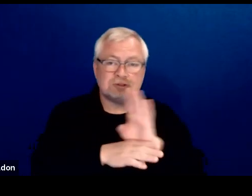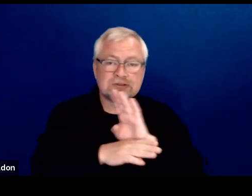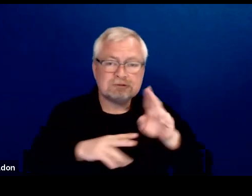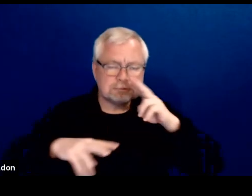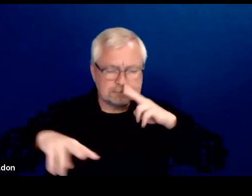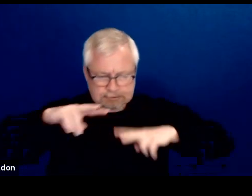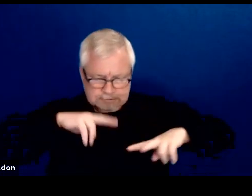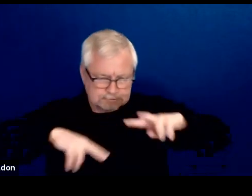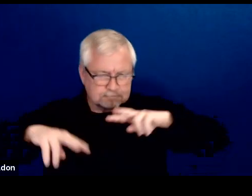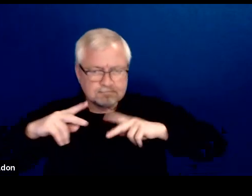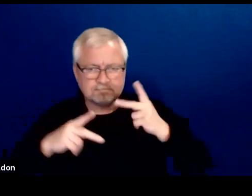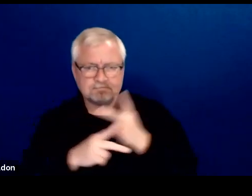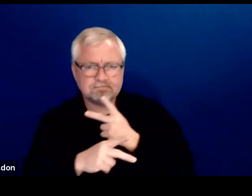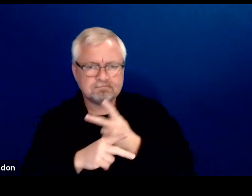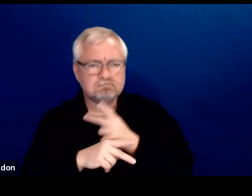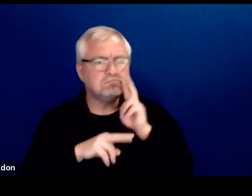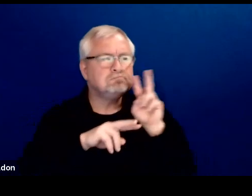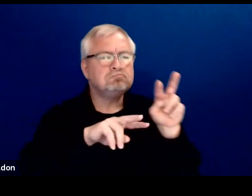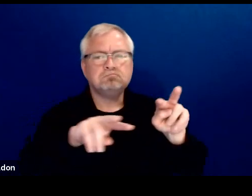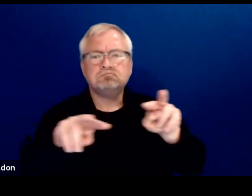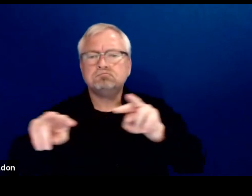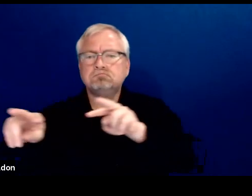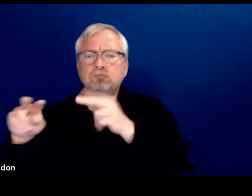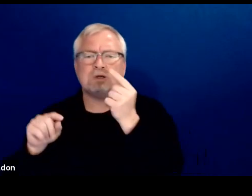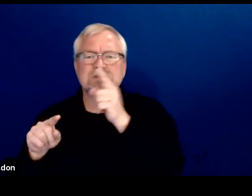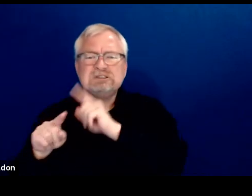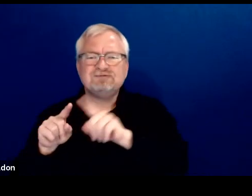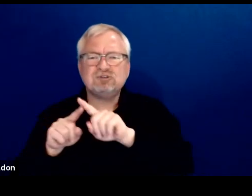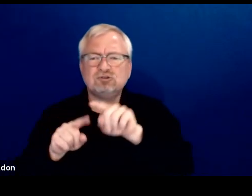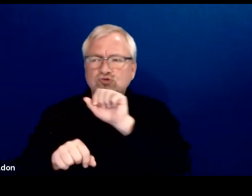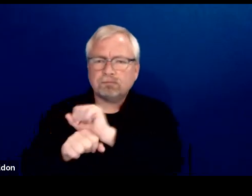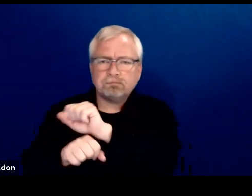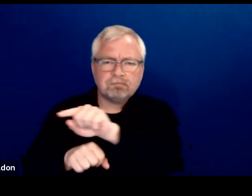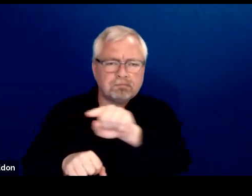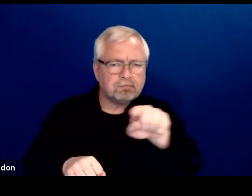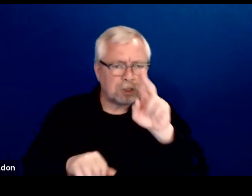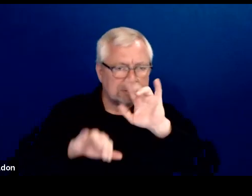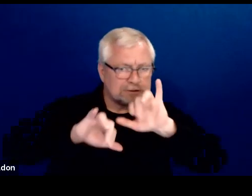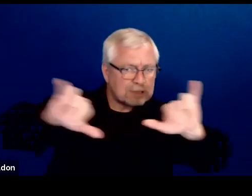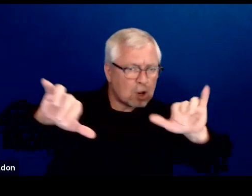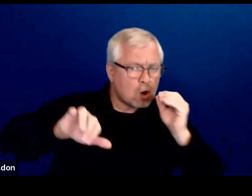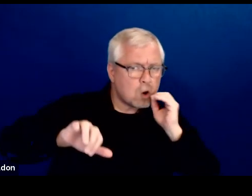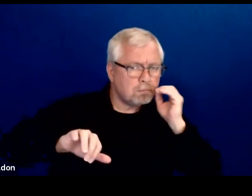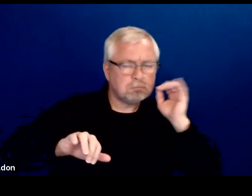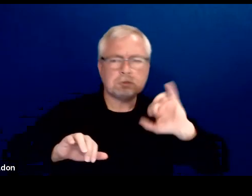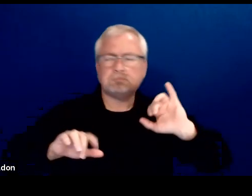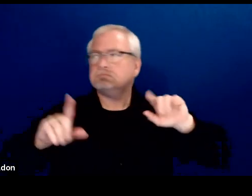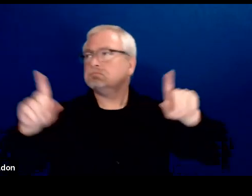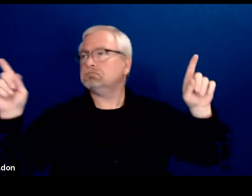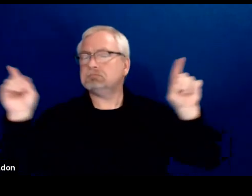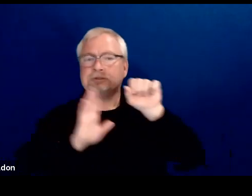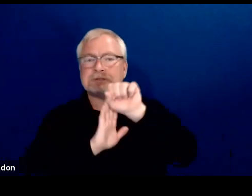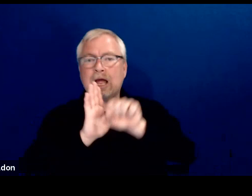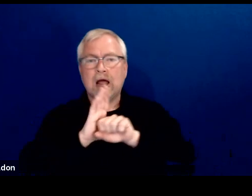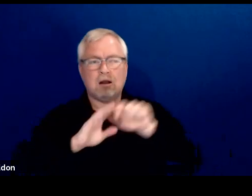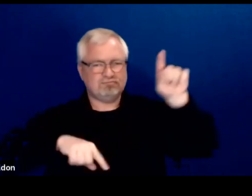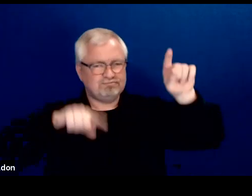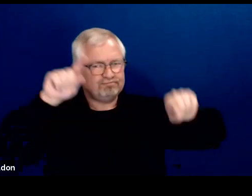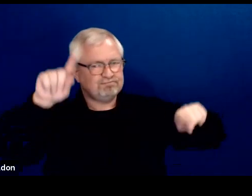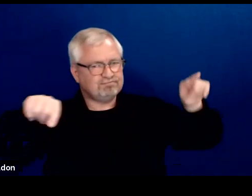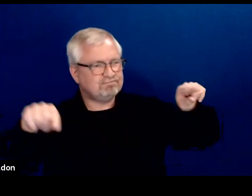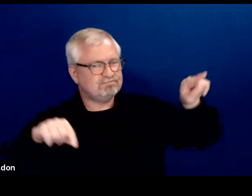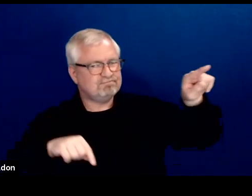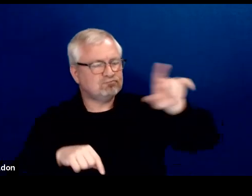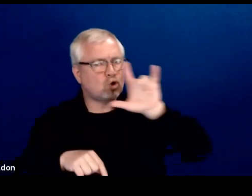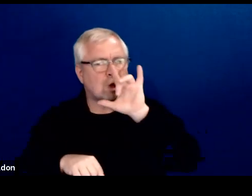these stay-at-home orders across the country. They don't all quite look the same. There isn't thinking towards that. Now, I want to be very